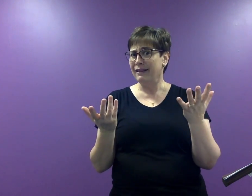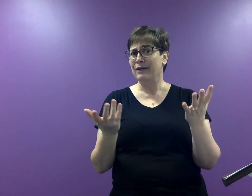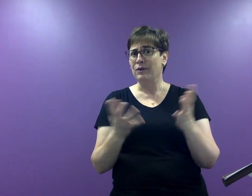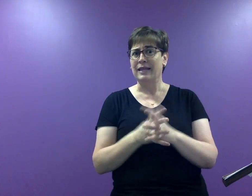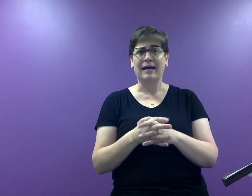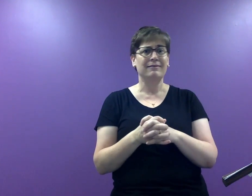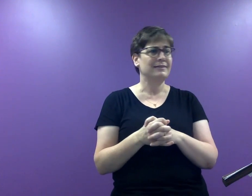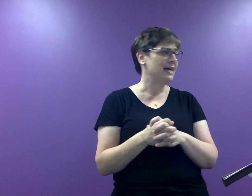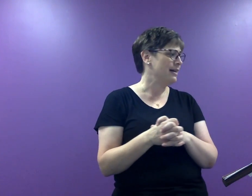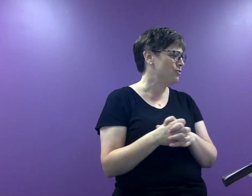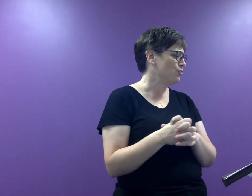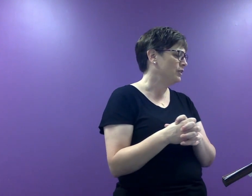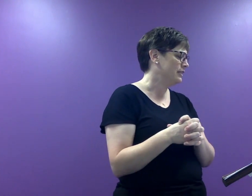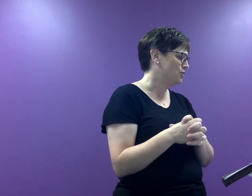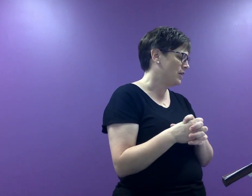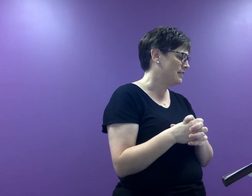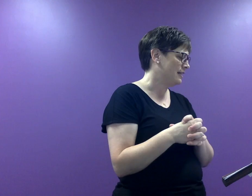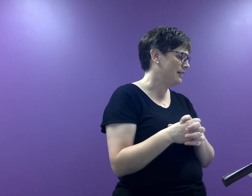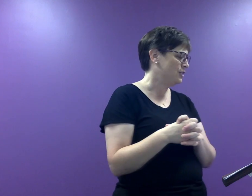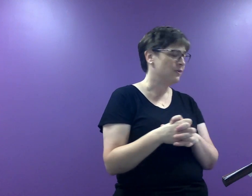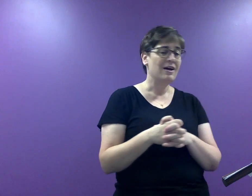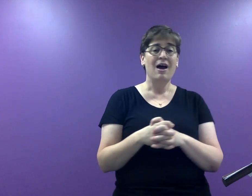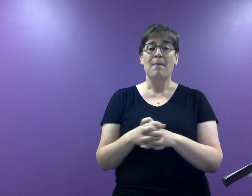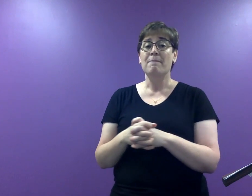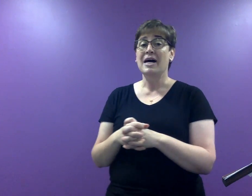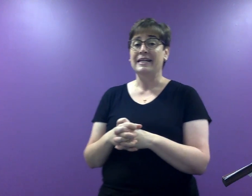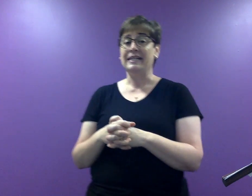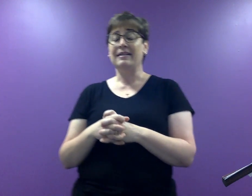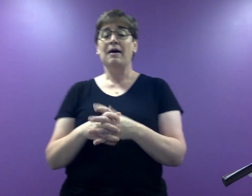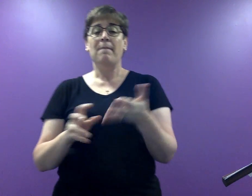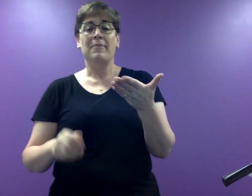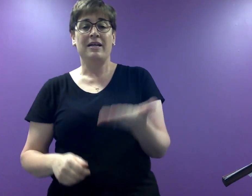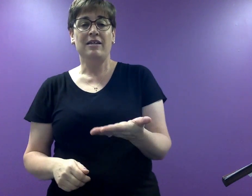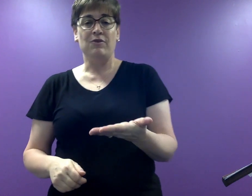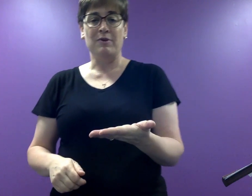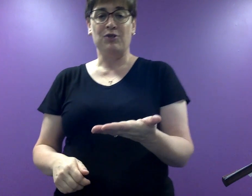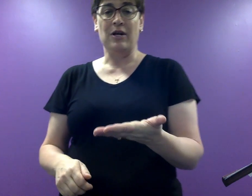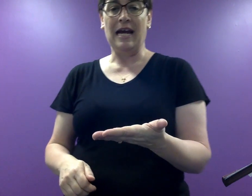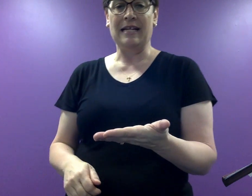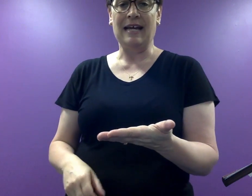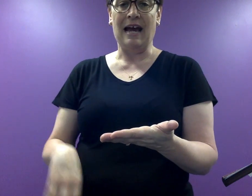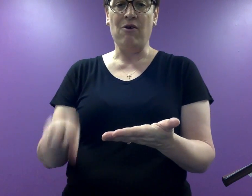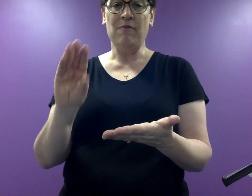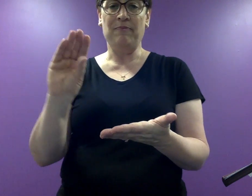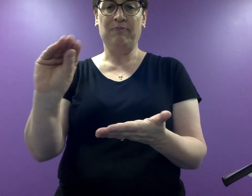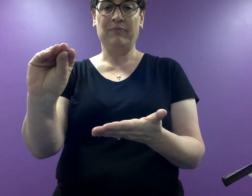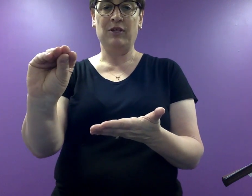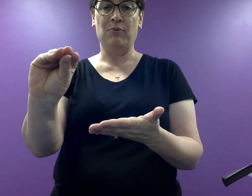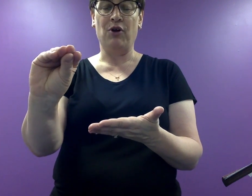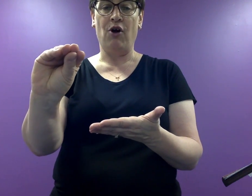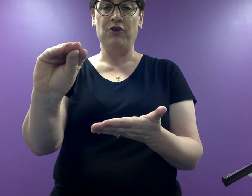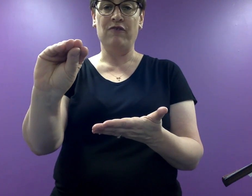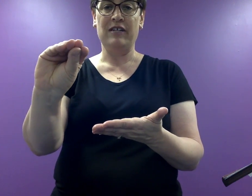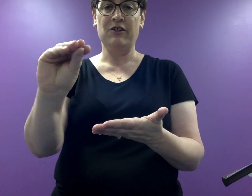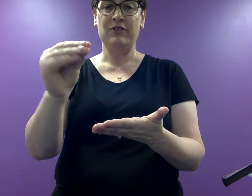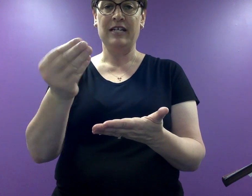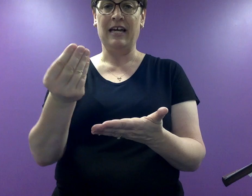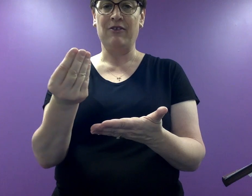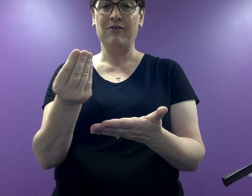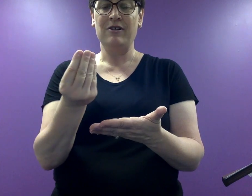like what that sign truly is translating to. Money. Money, you put your hand out, put all your fingers together,